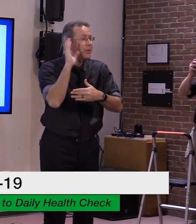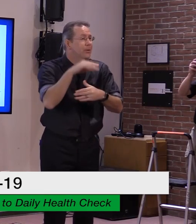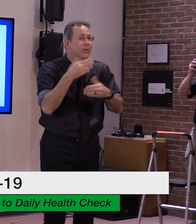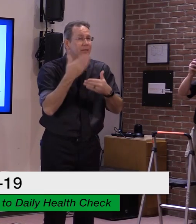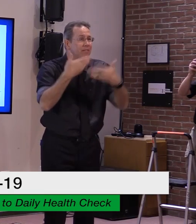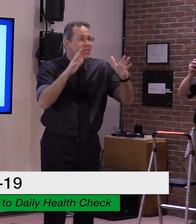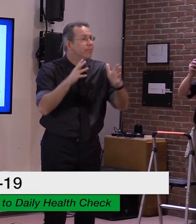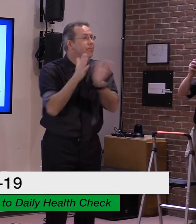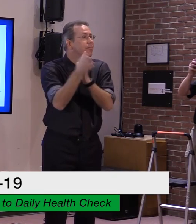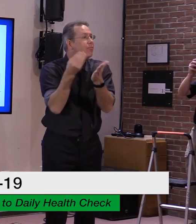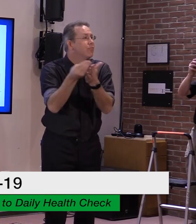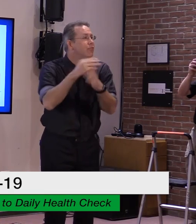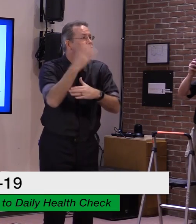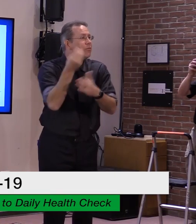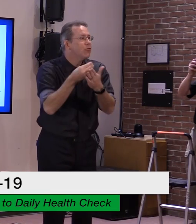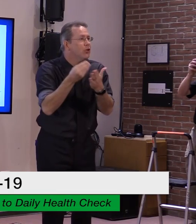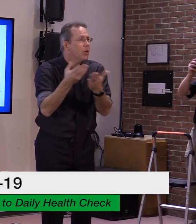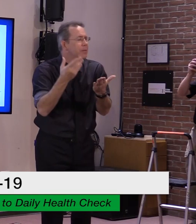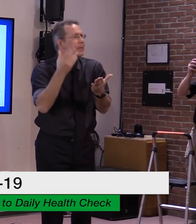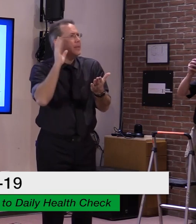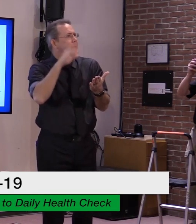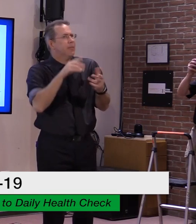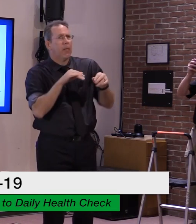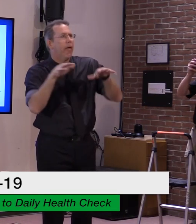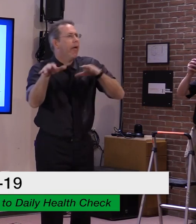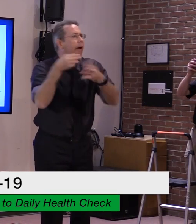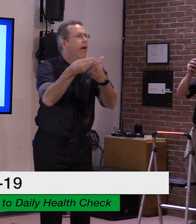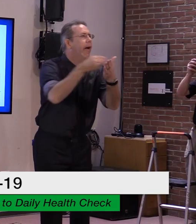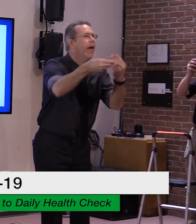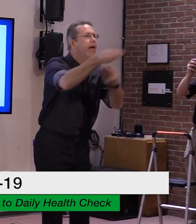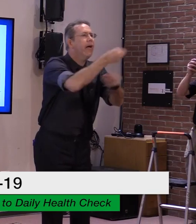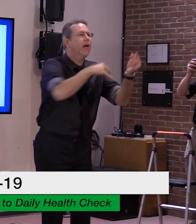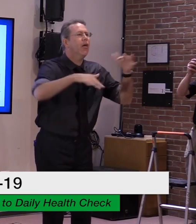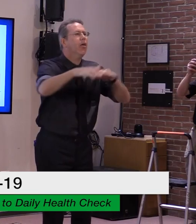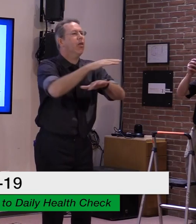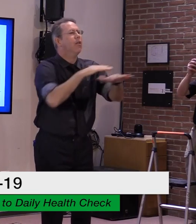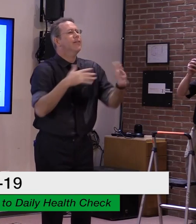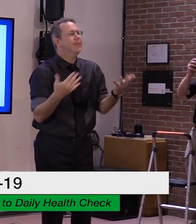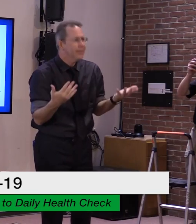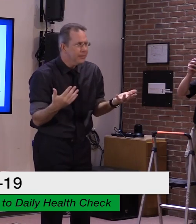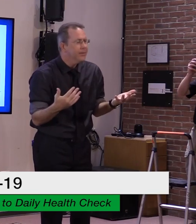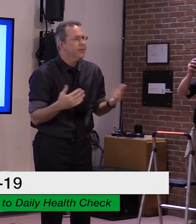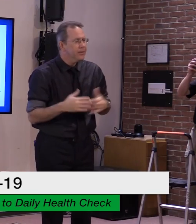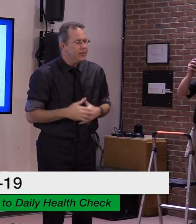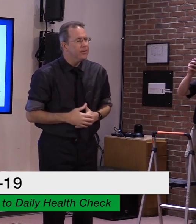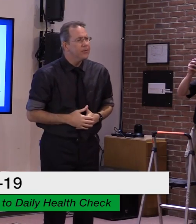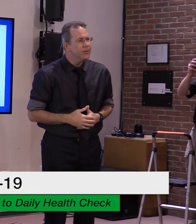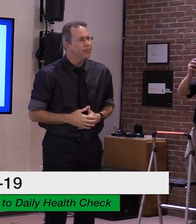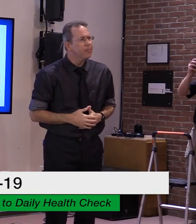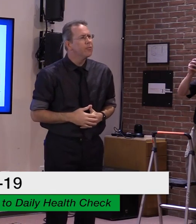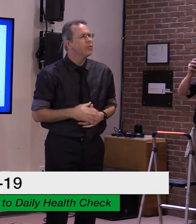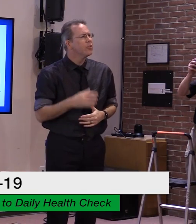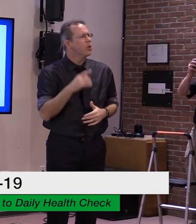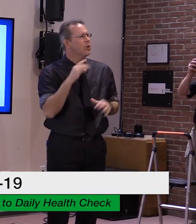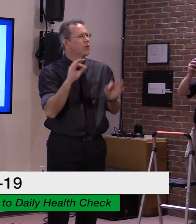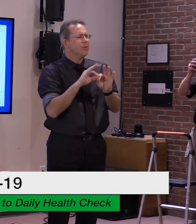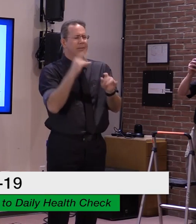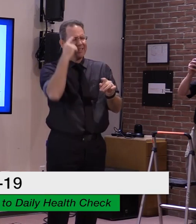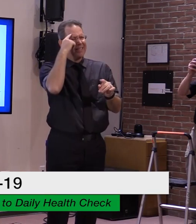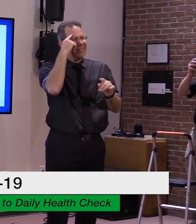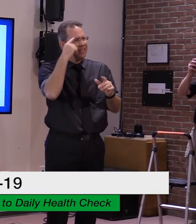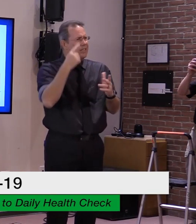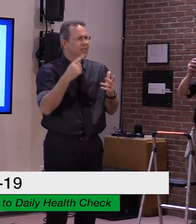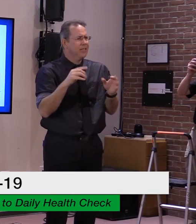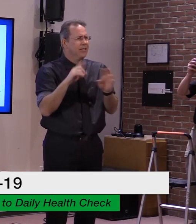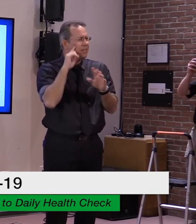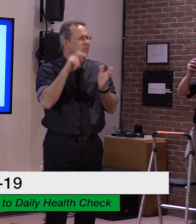guidance here at thanksgiving when we have an opportunity to continue to keep our work or keep following the guidance and keep